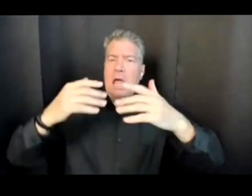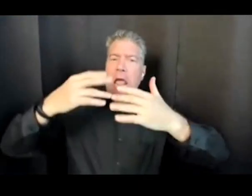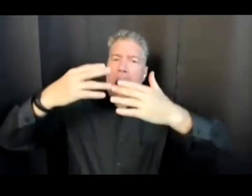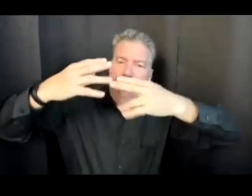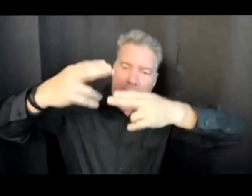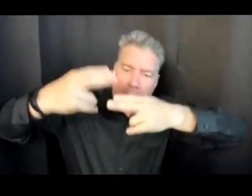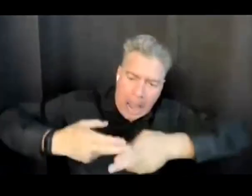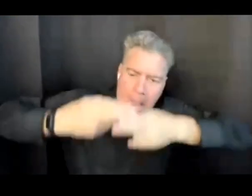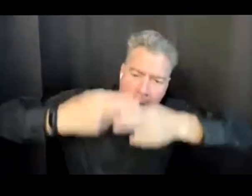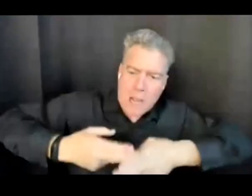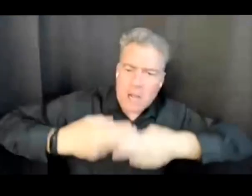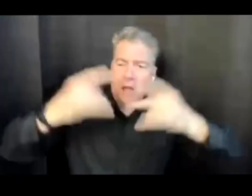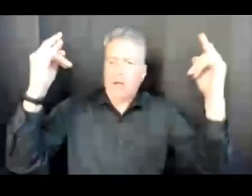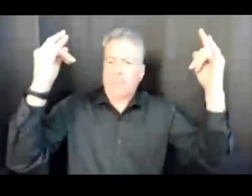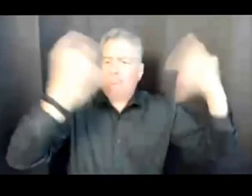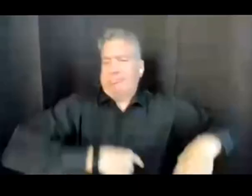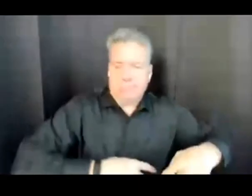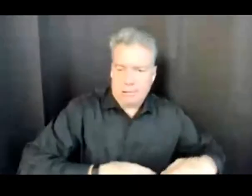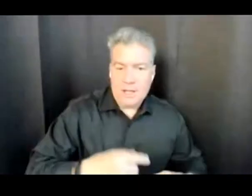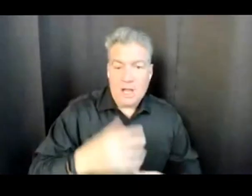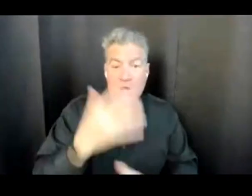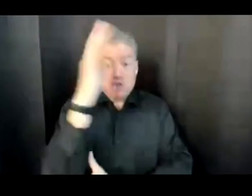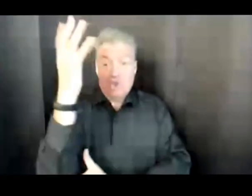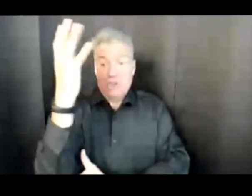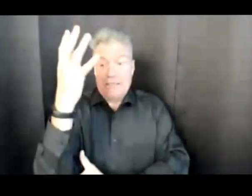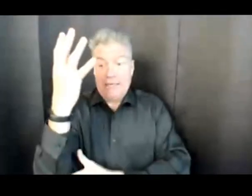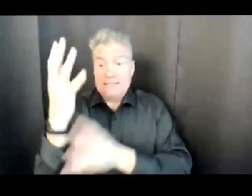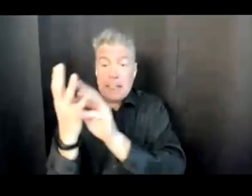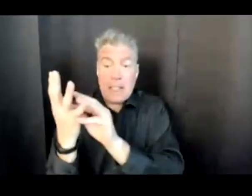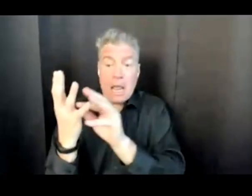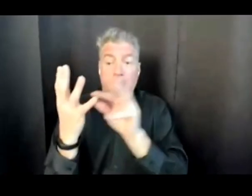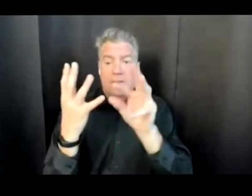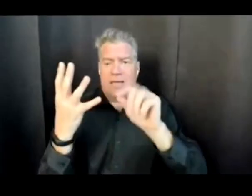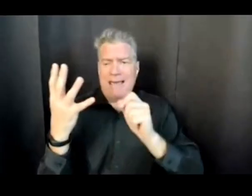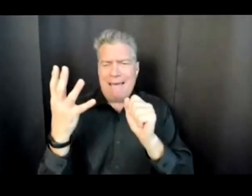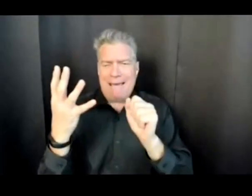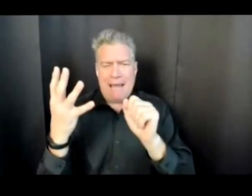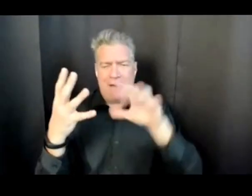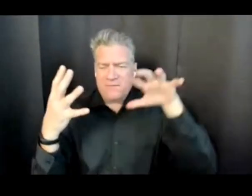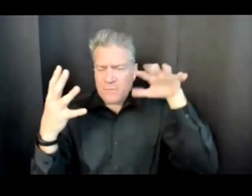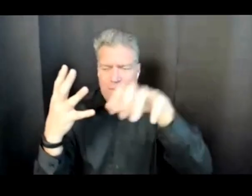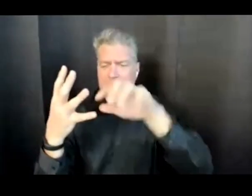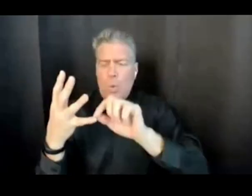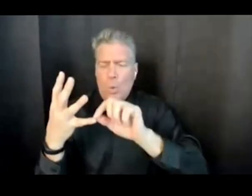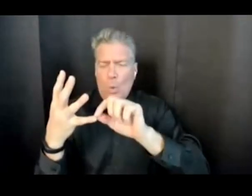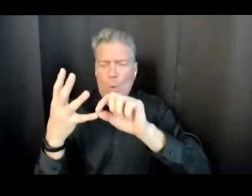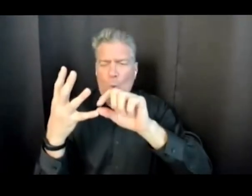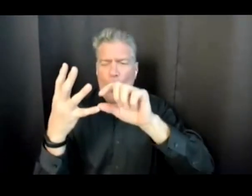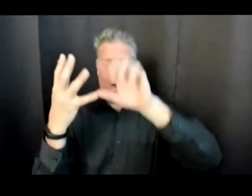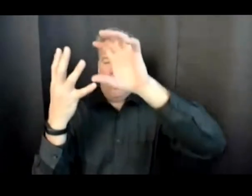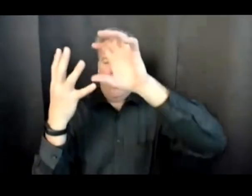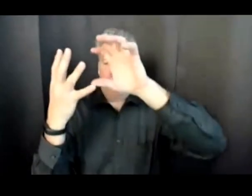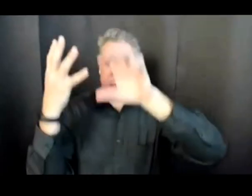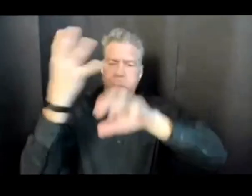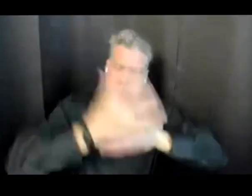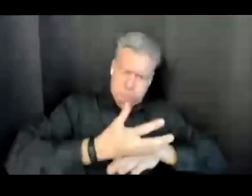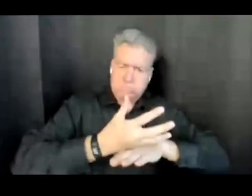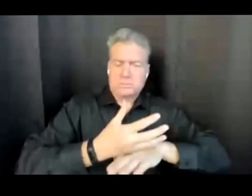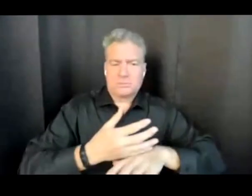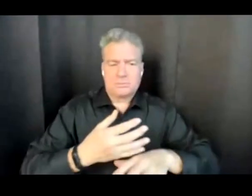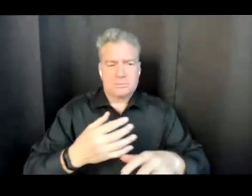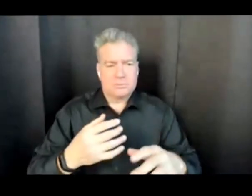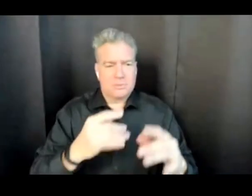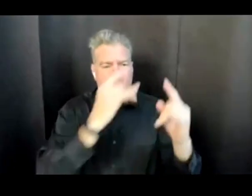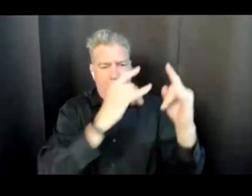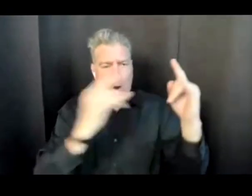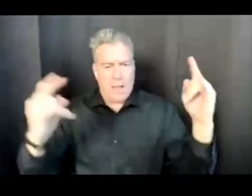most of those road closures and most of the road issues. And what I would say too, as far as how we're going to respond to it, again, you have